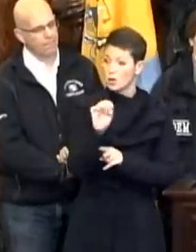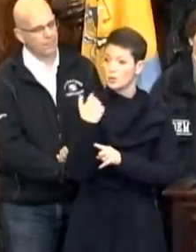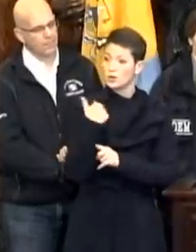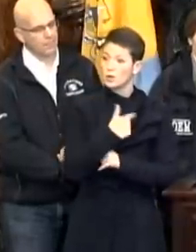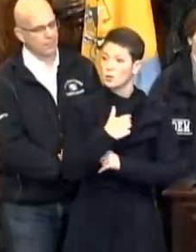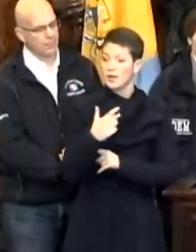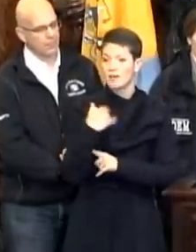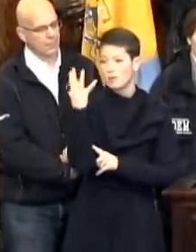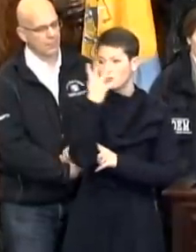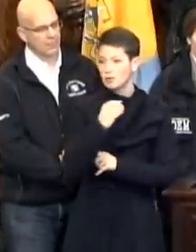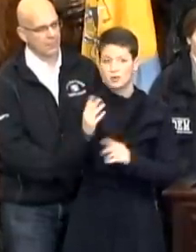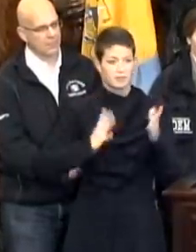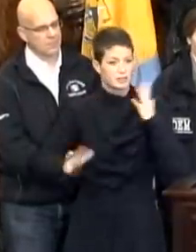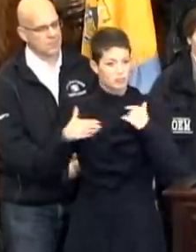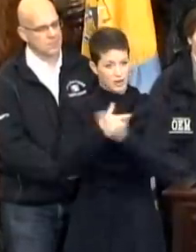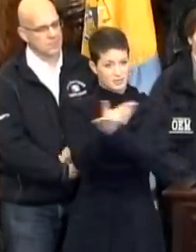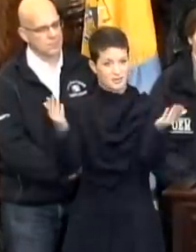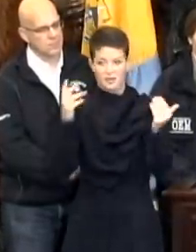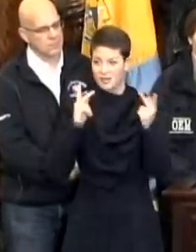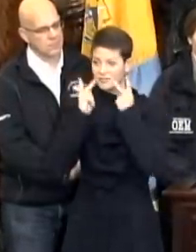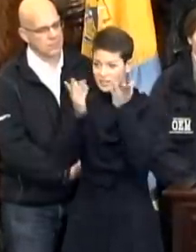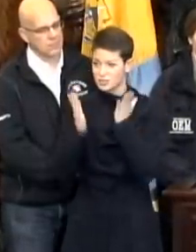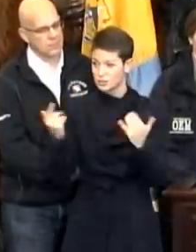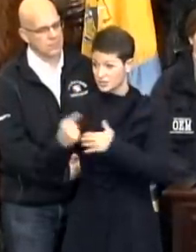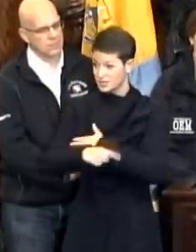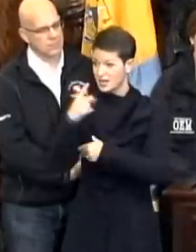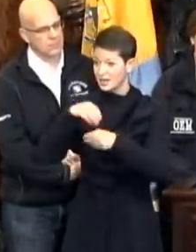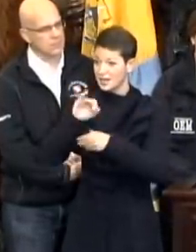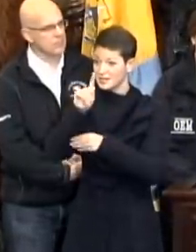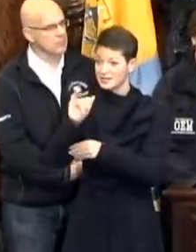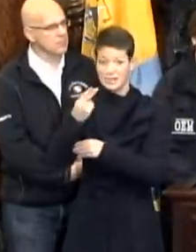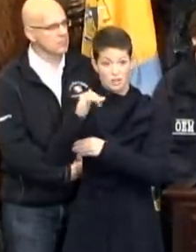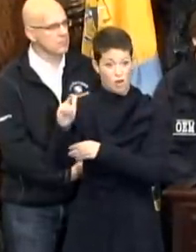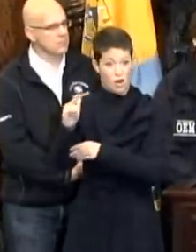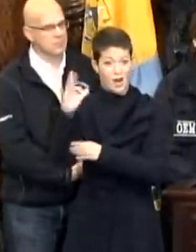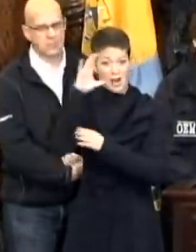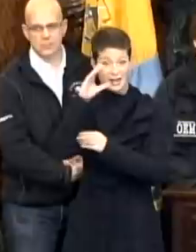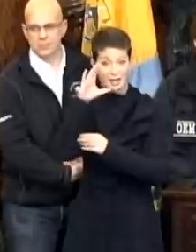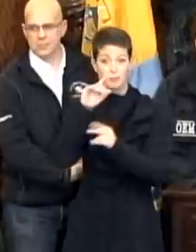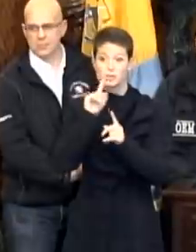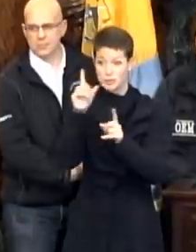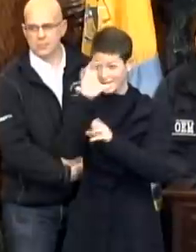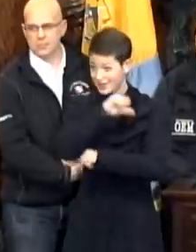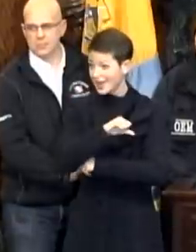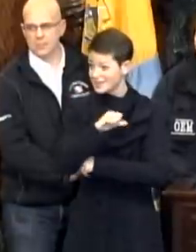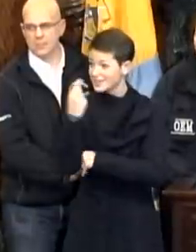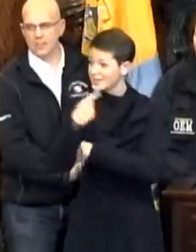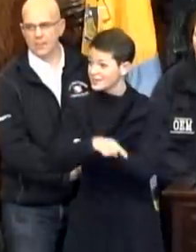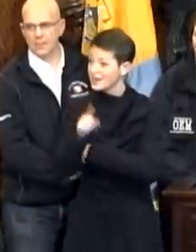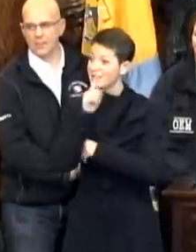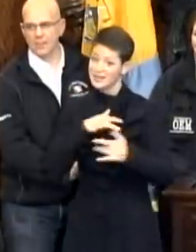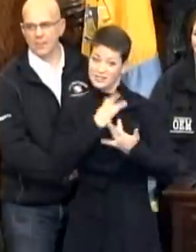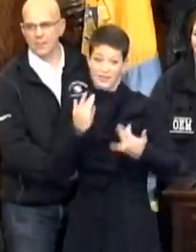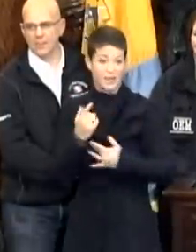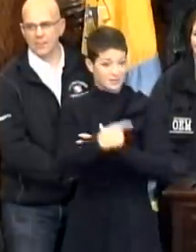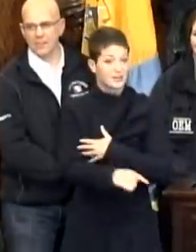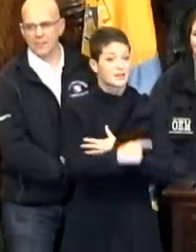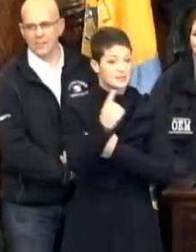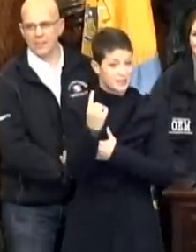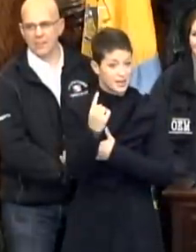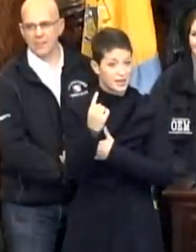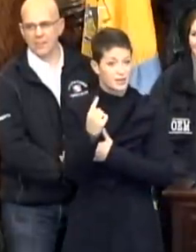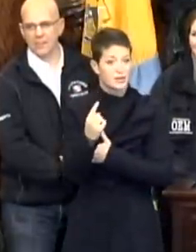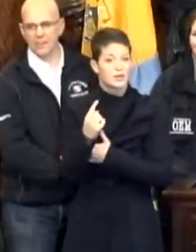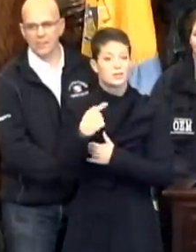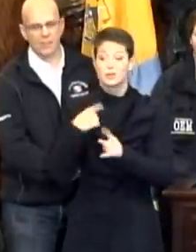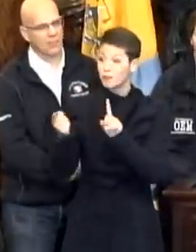of beautifully attired visitors to City Hall. I'm sure you can guess their intent. Today is, in fact, Valentine's Day. So